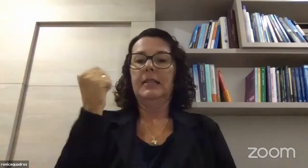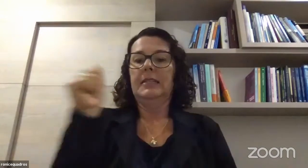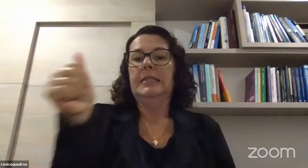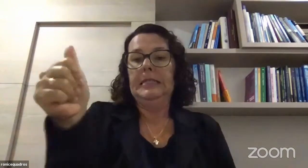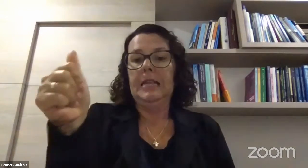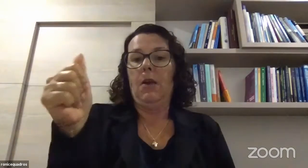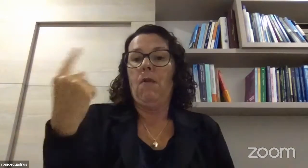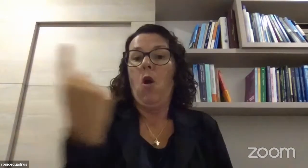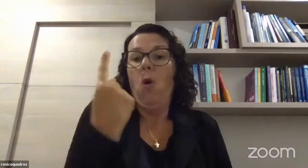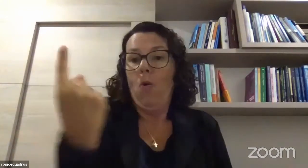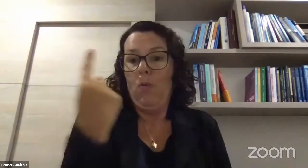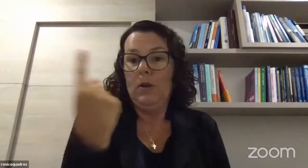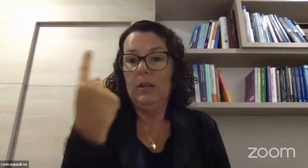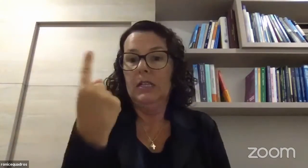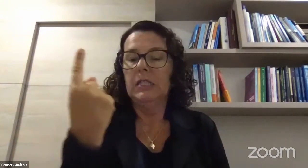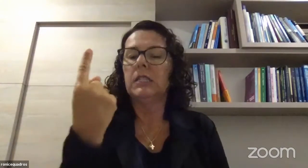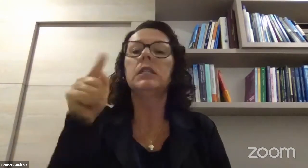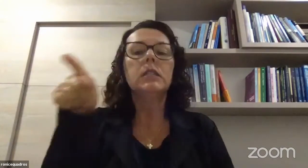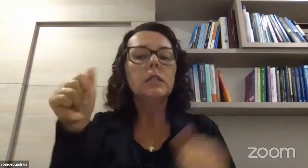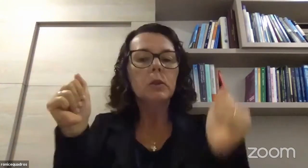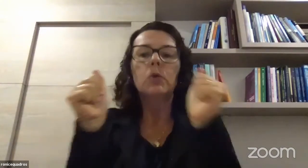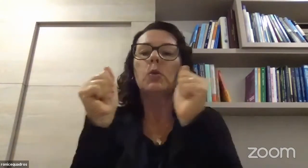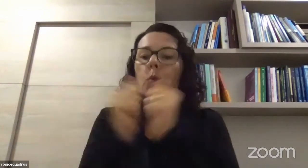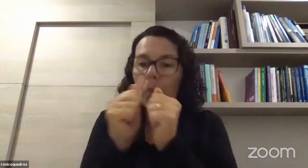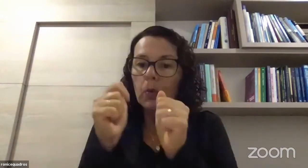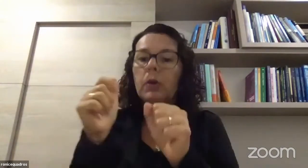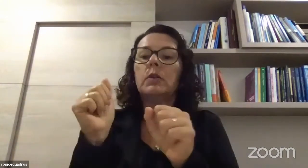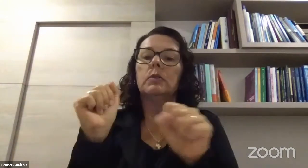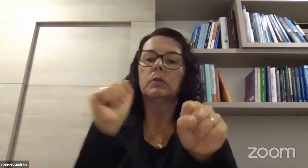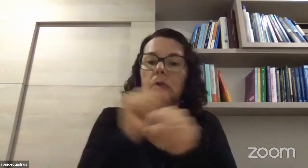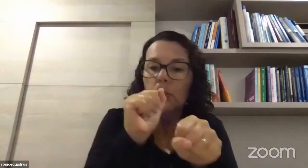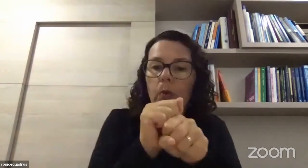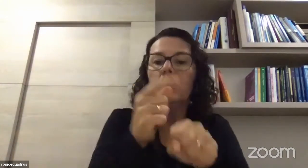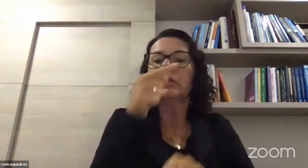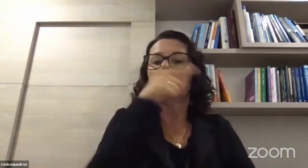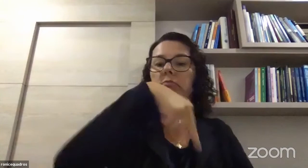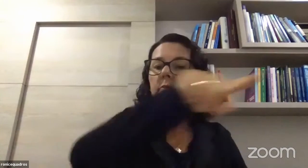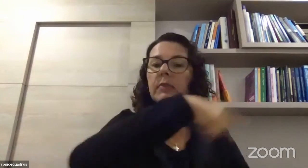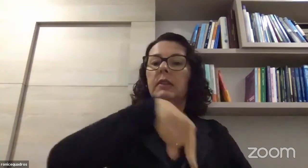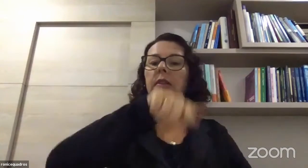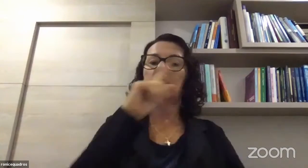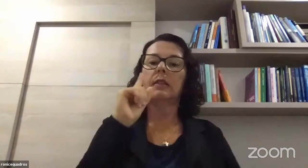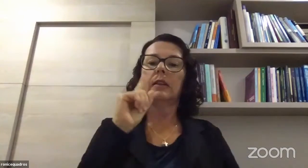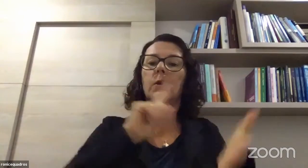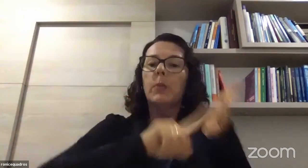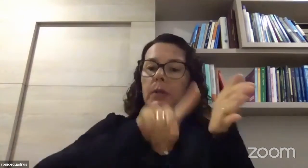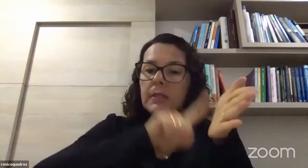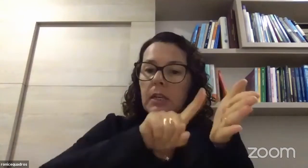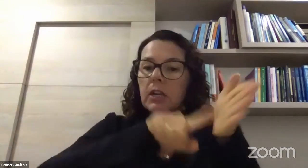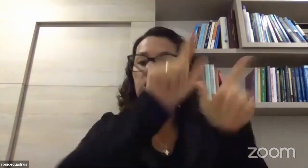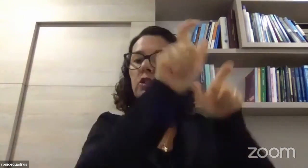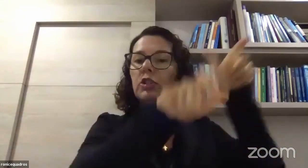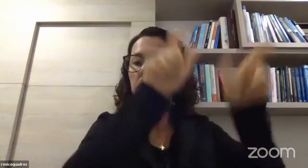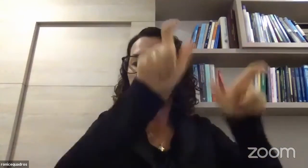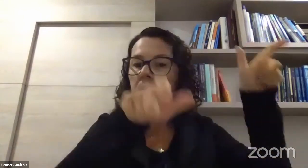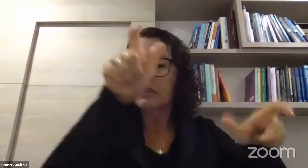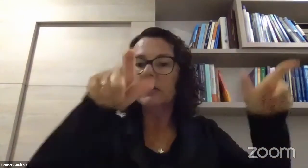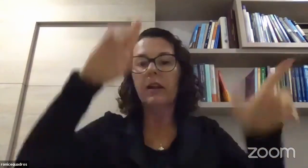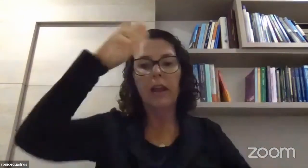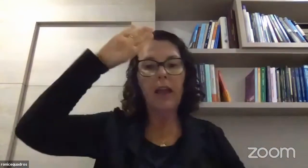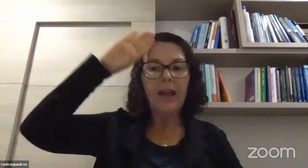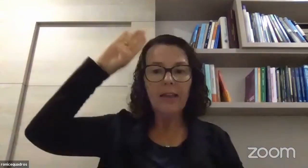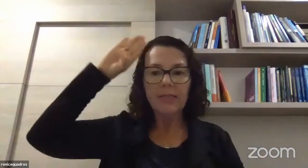The Federation will never work on its own. They always work in conjunction